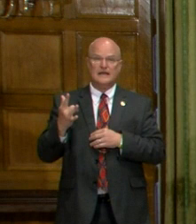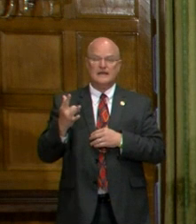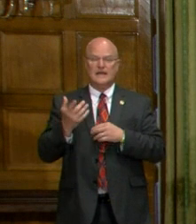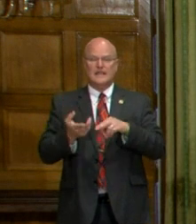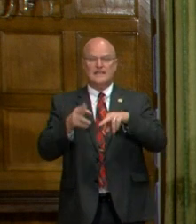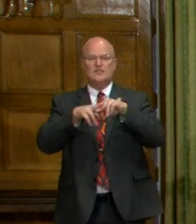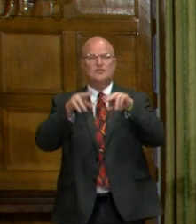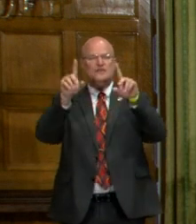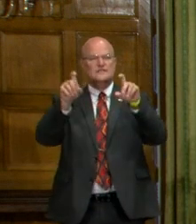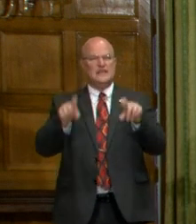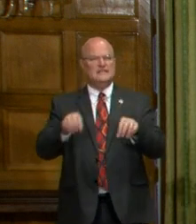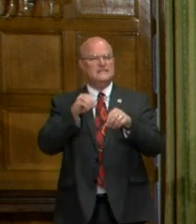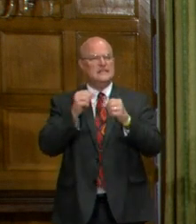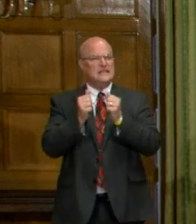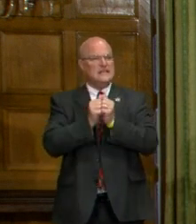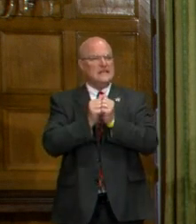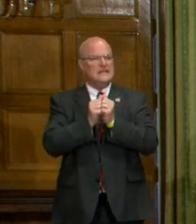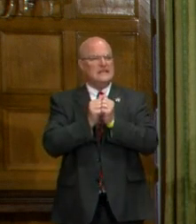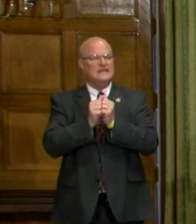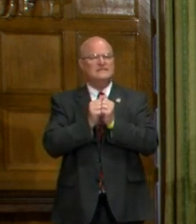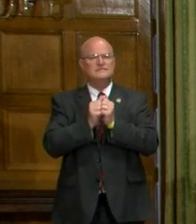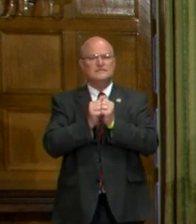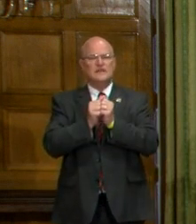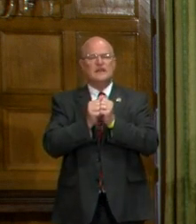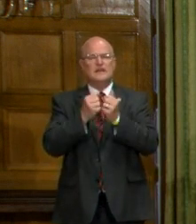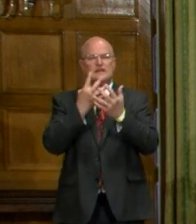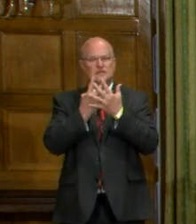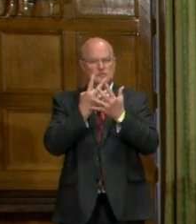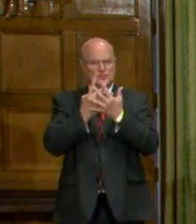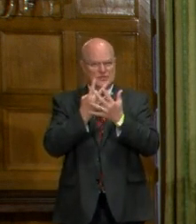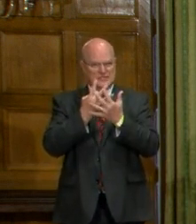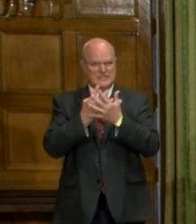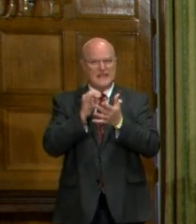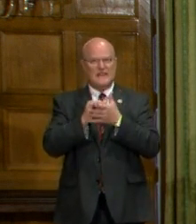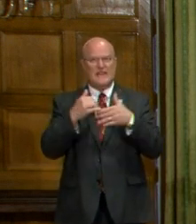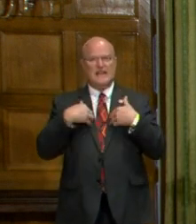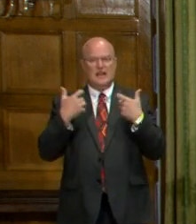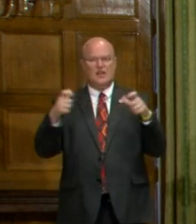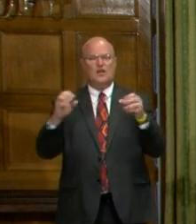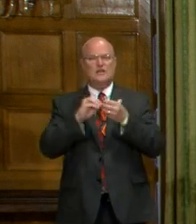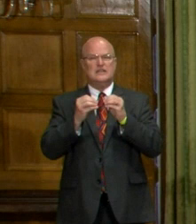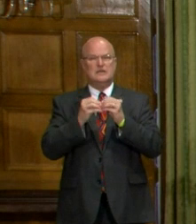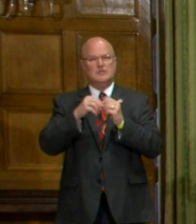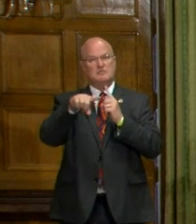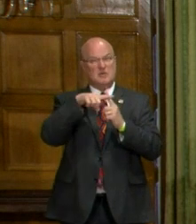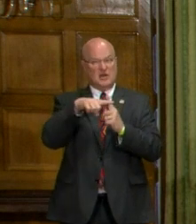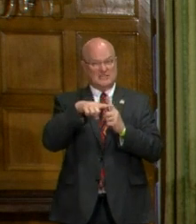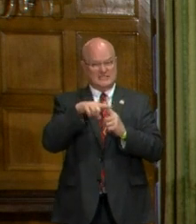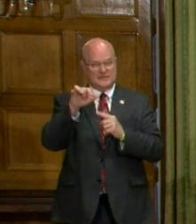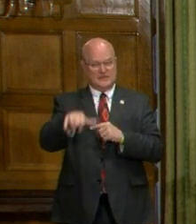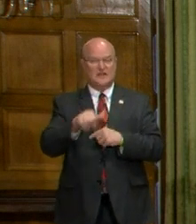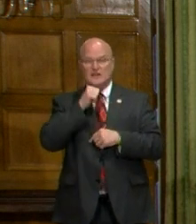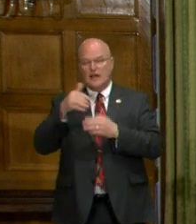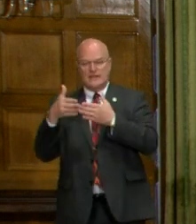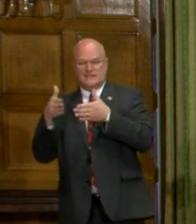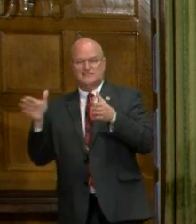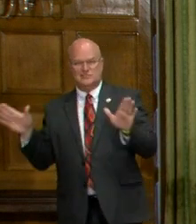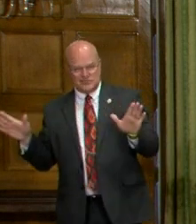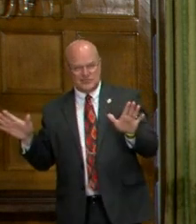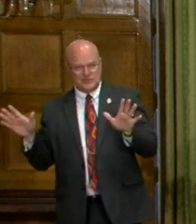the increased testing in the congregate facilities that had a large number of positives, not in our